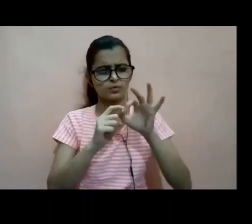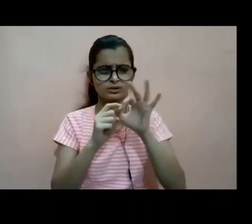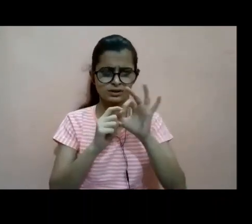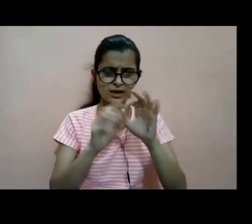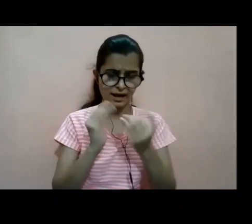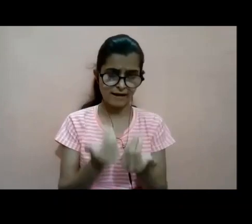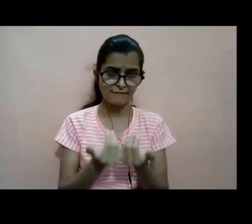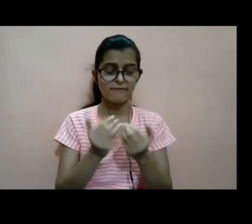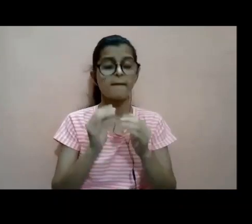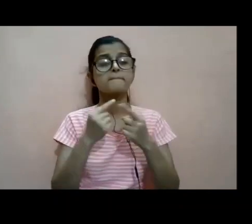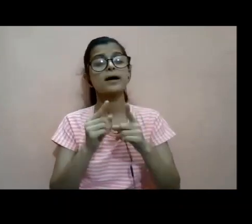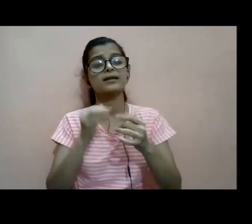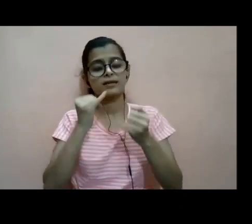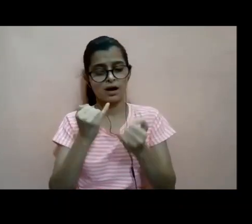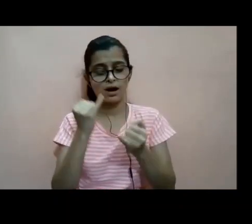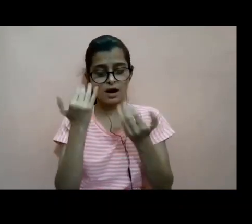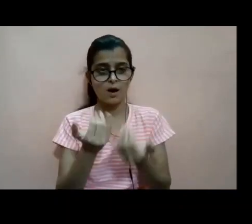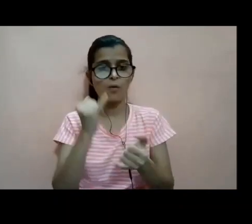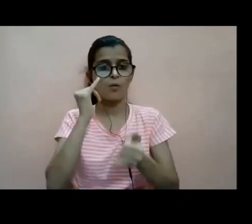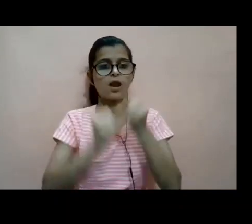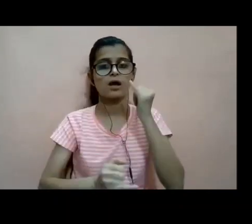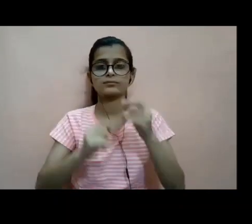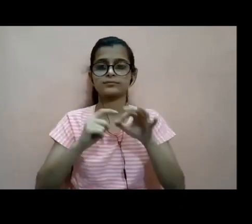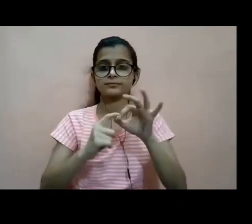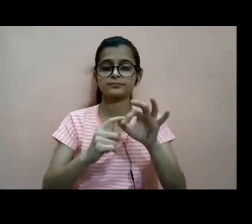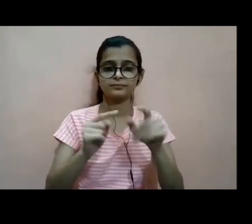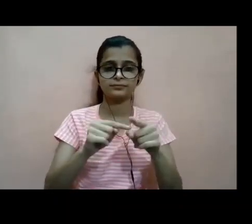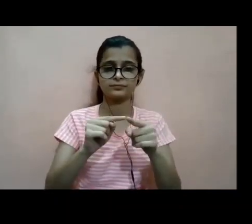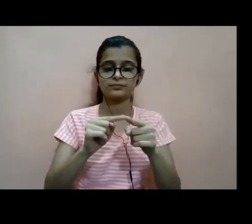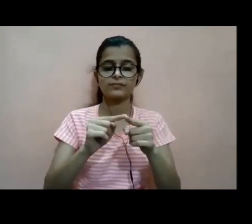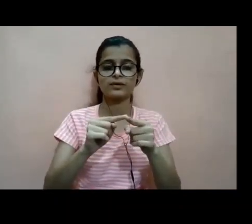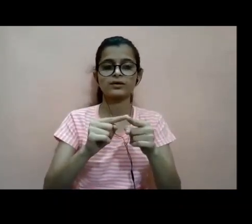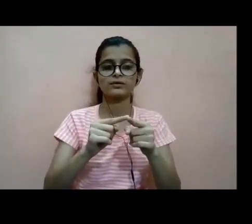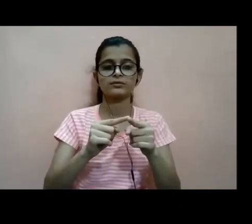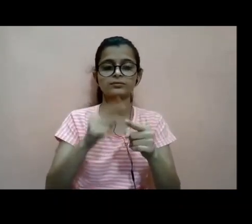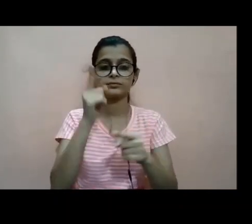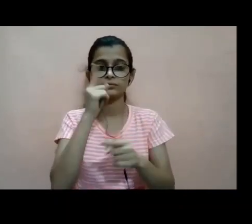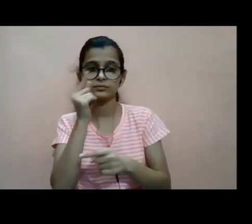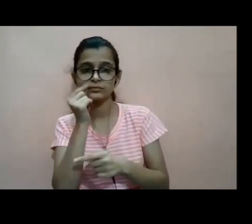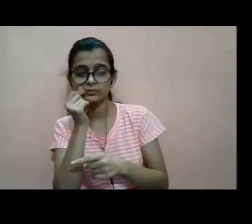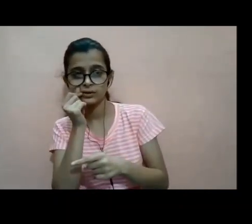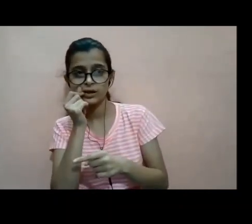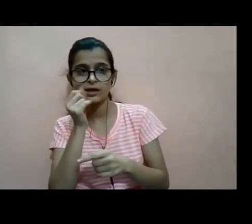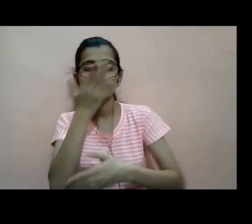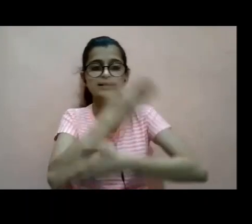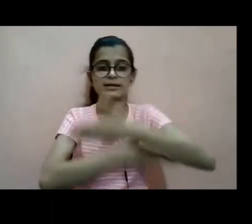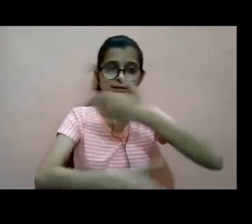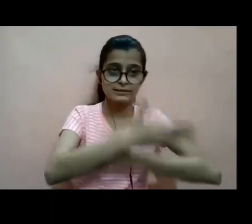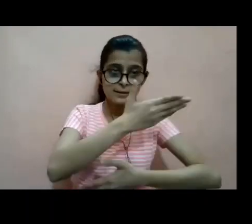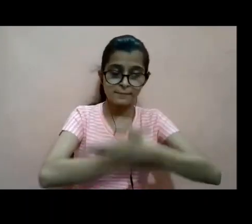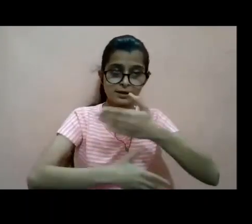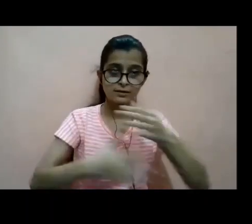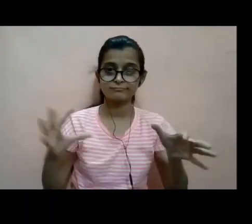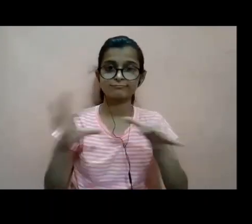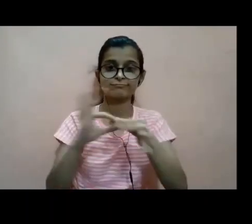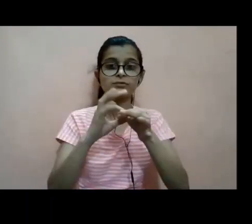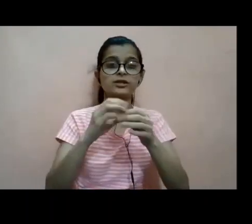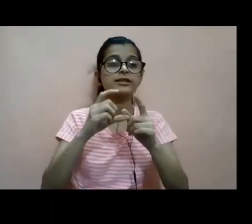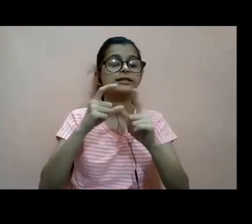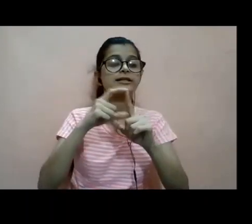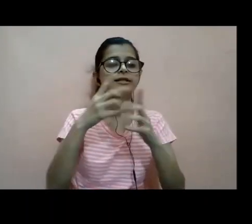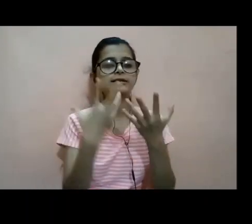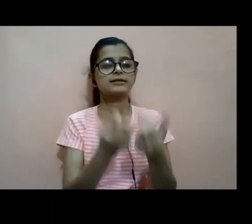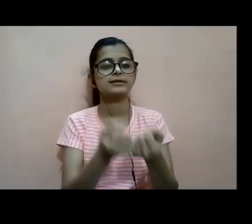one. How do we study desire in connection with gender and disability, as desire is determined by gender as